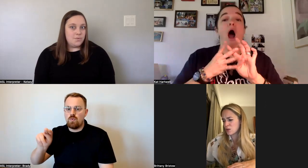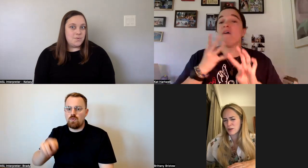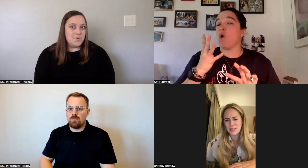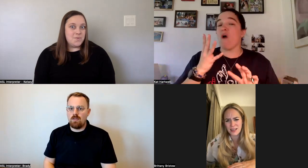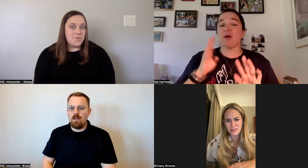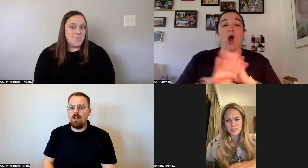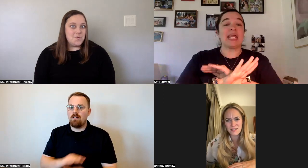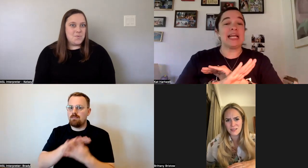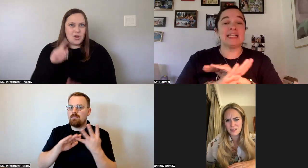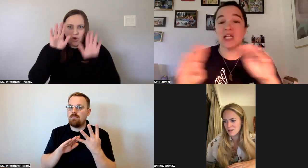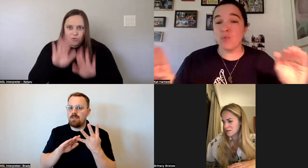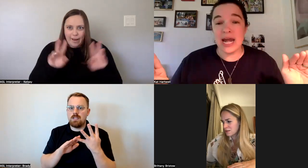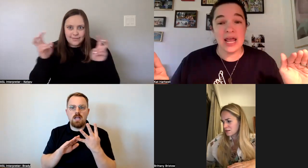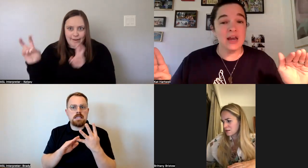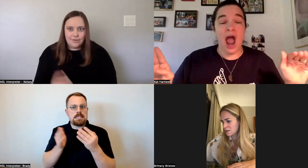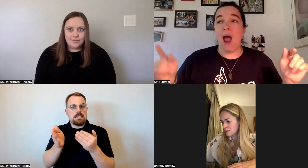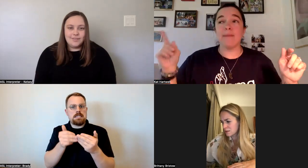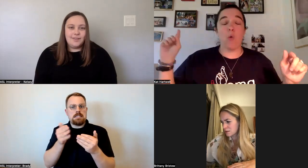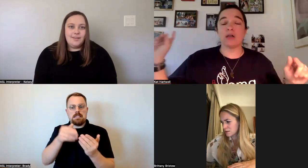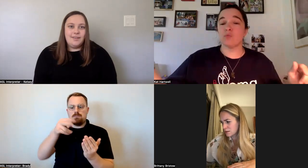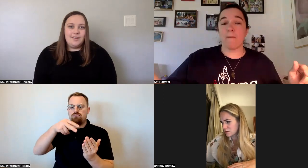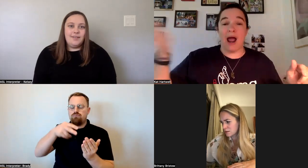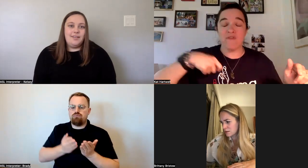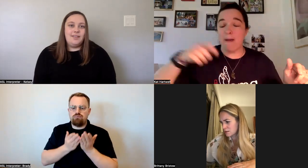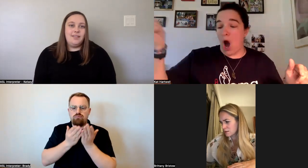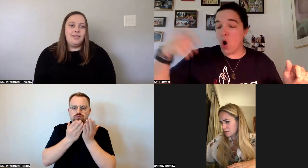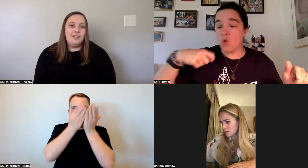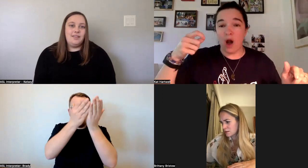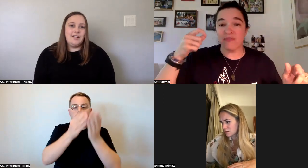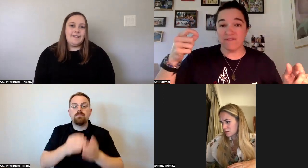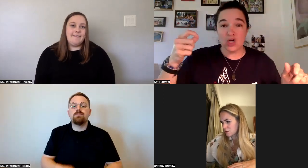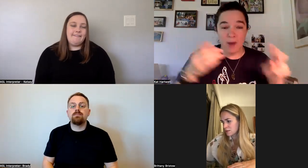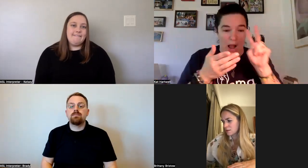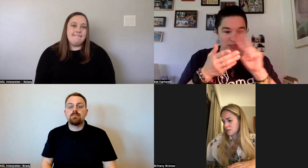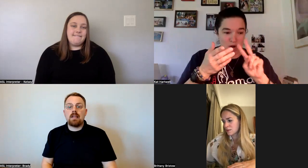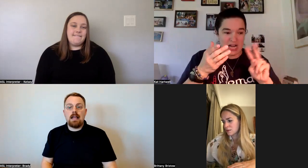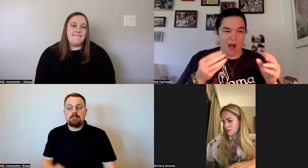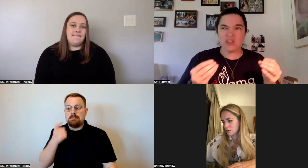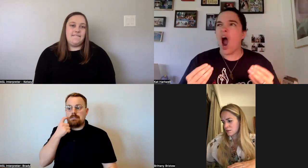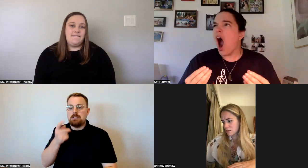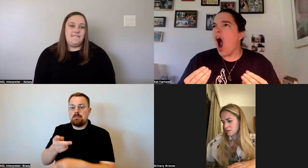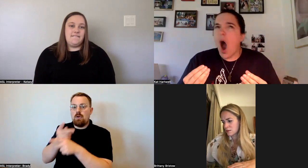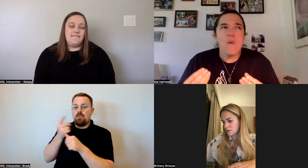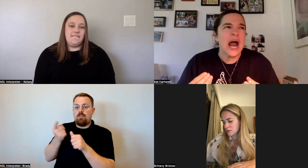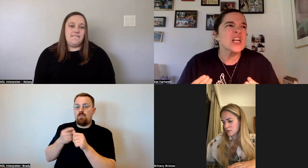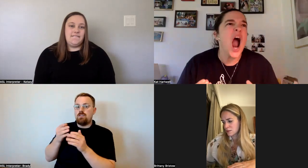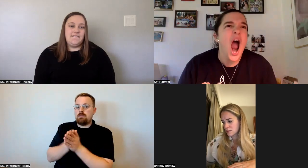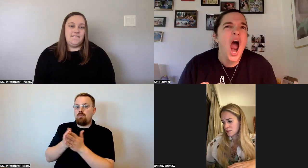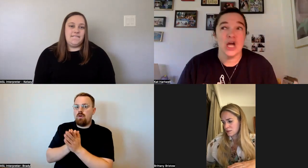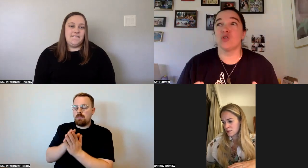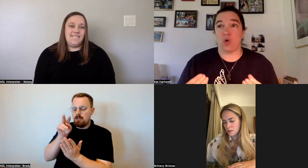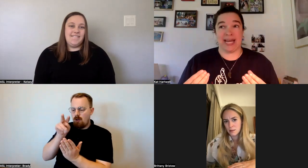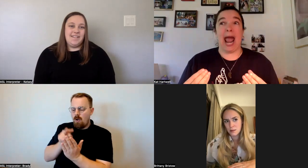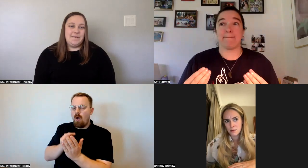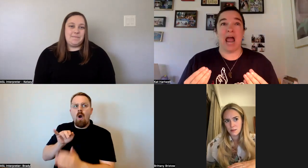Ooh, those are All great four of them titles. are easy reading. I mean, one of the first book I read out. Oh my